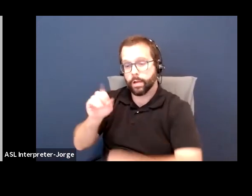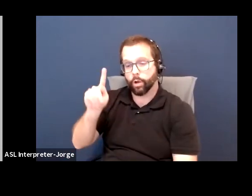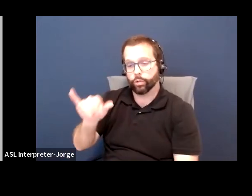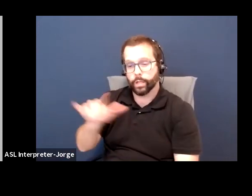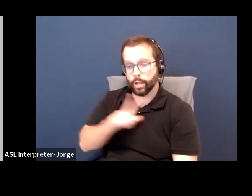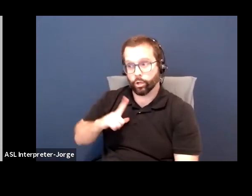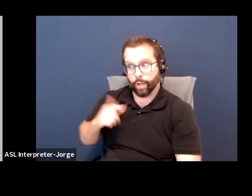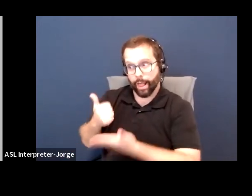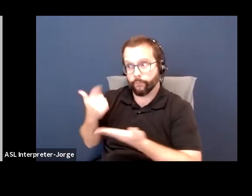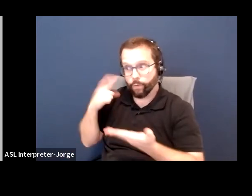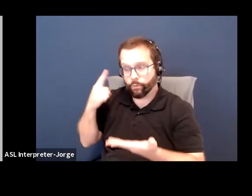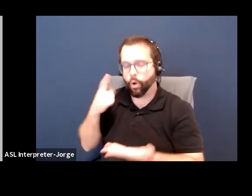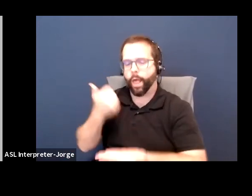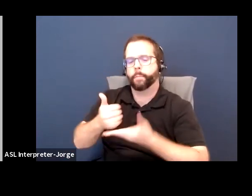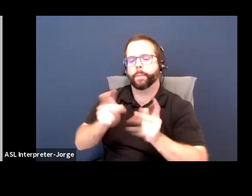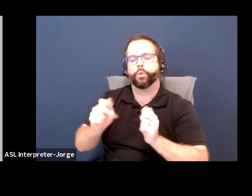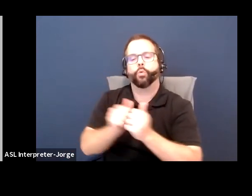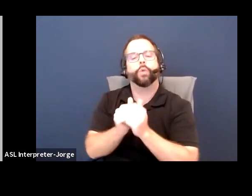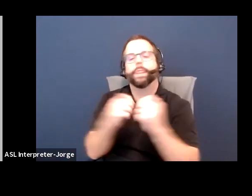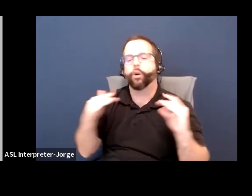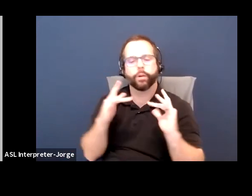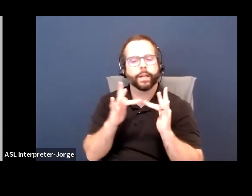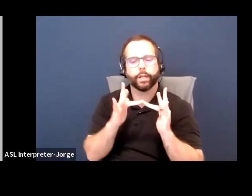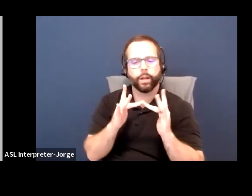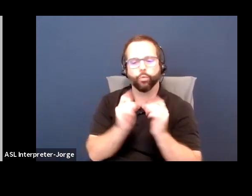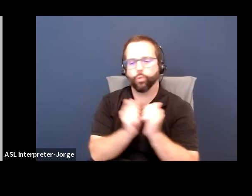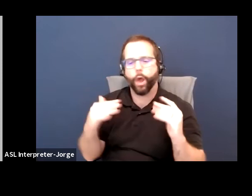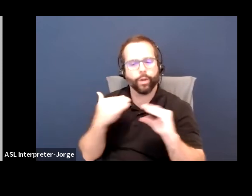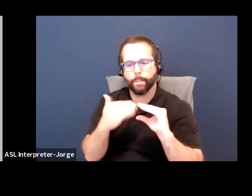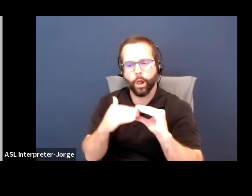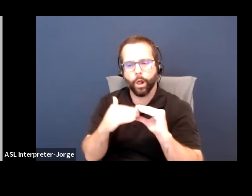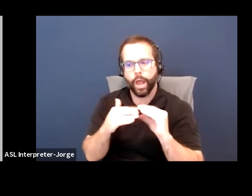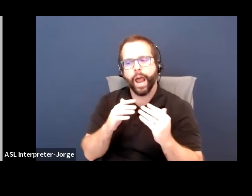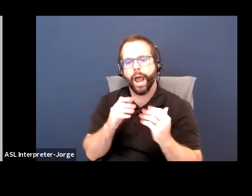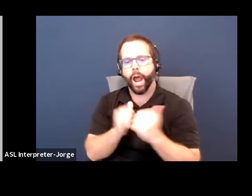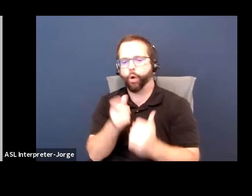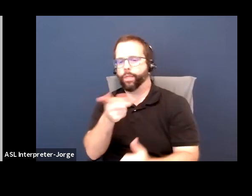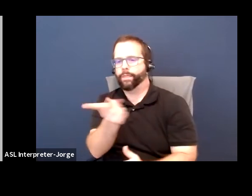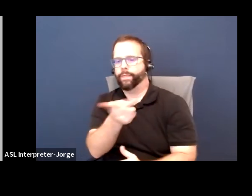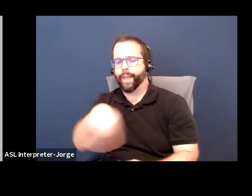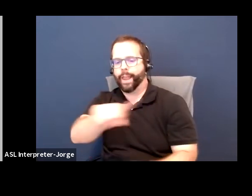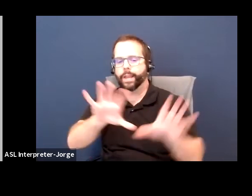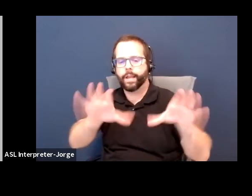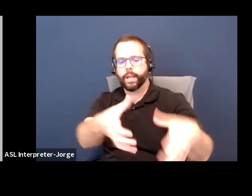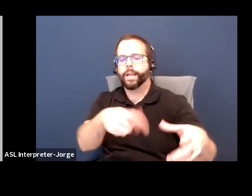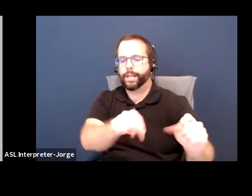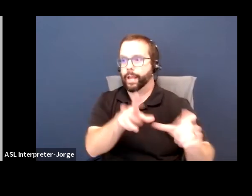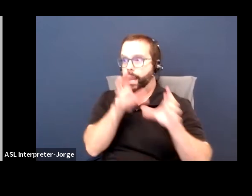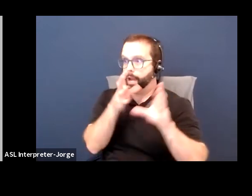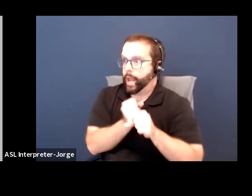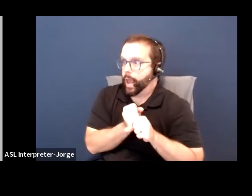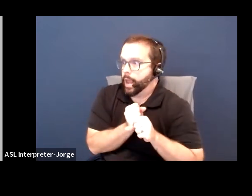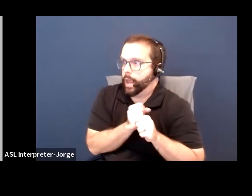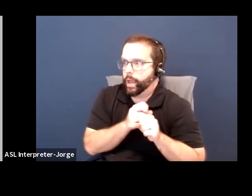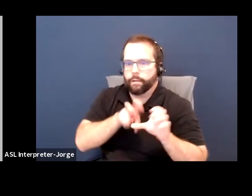internet access and without email addresses make and get transportation to vaccine appointments. And they work to